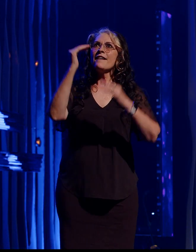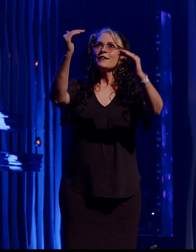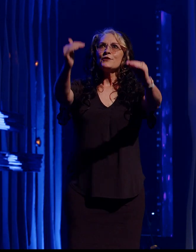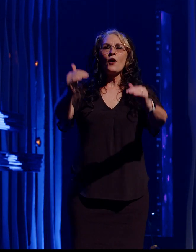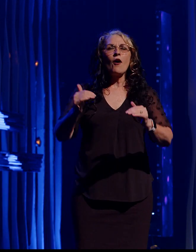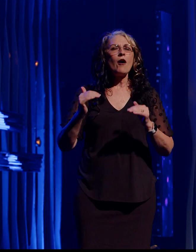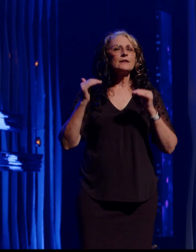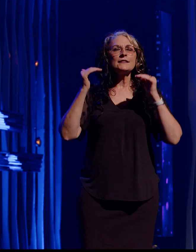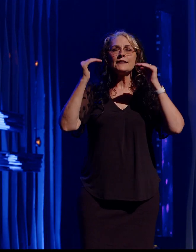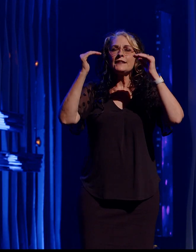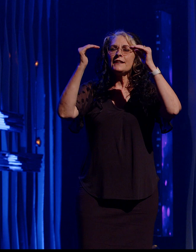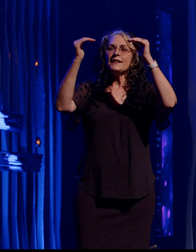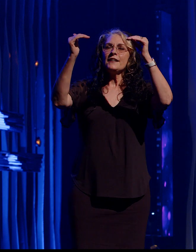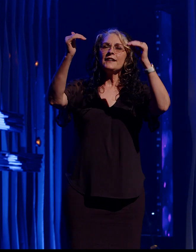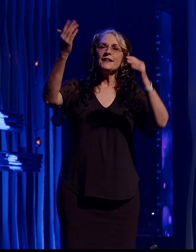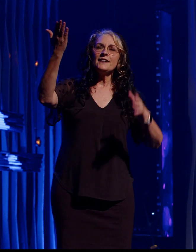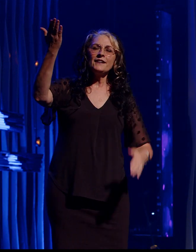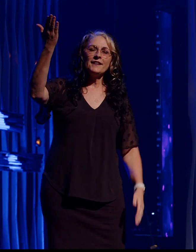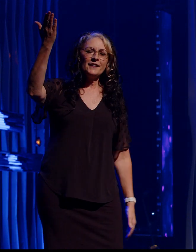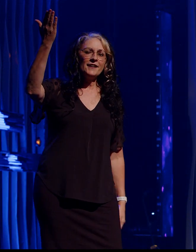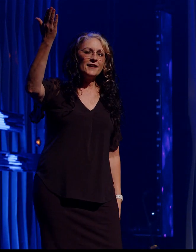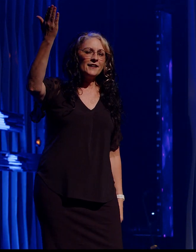God